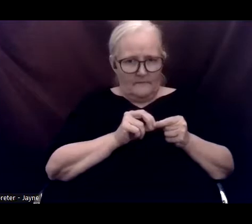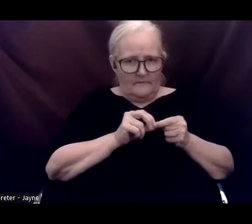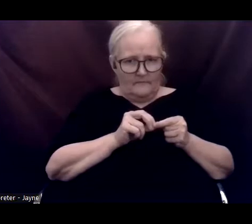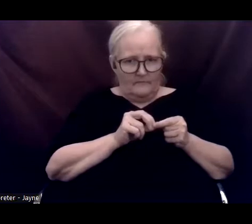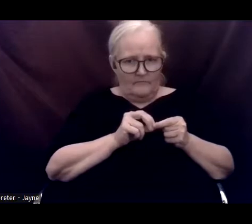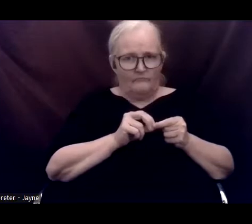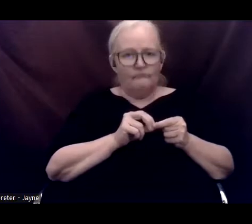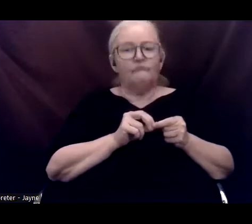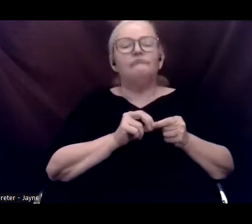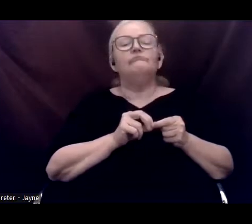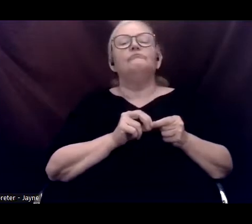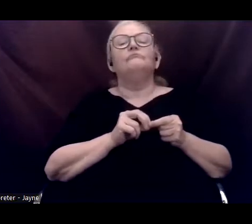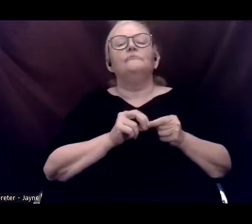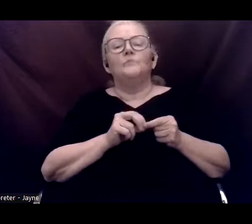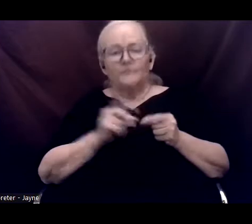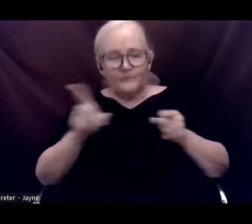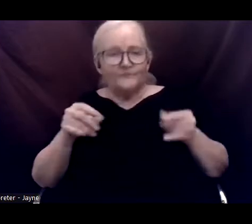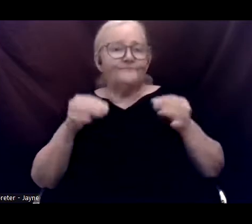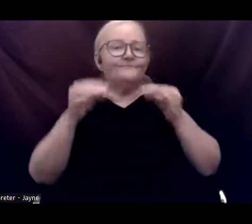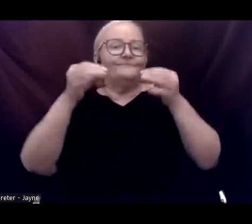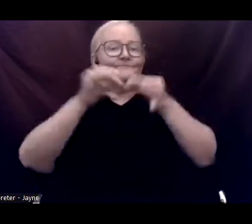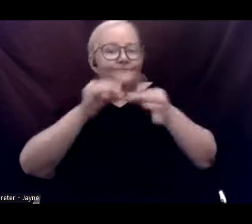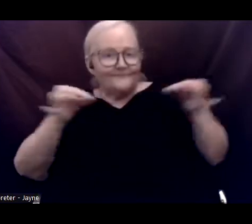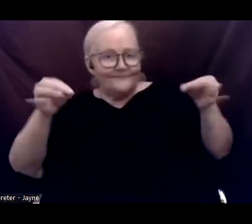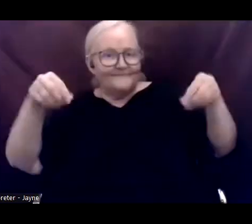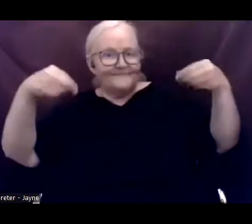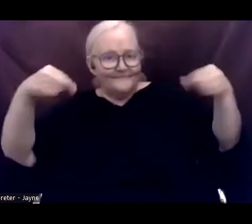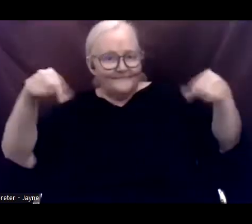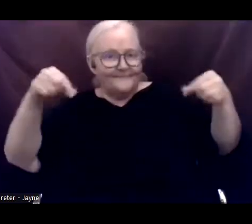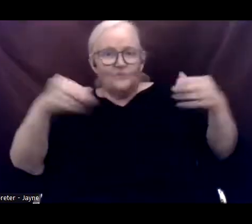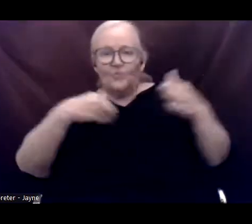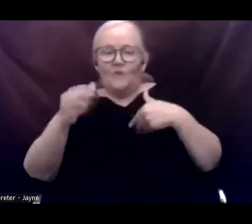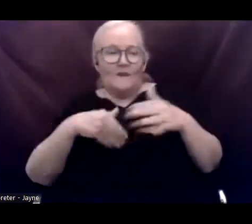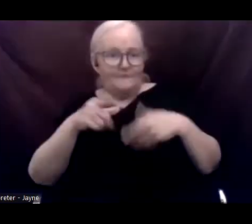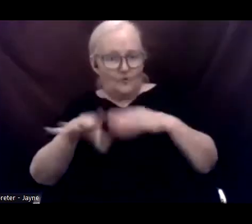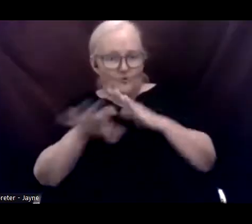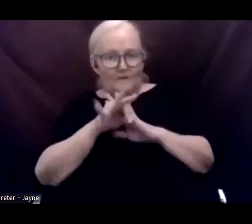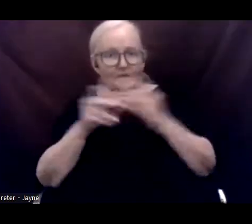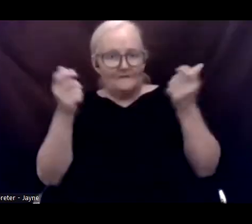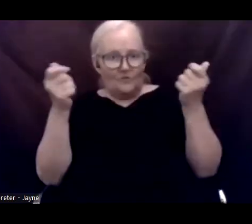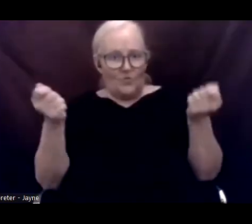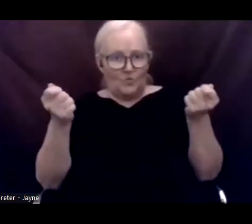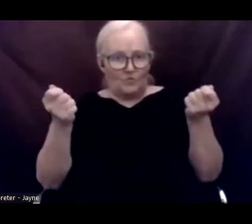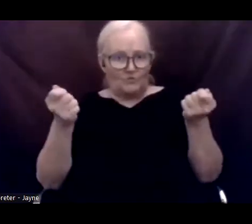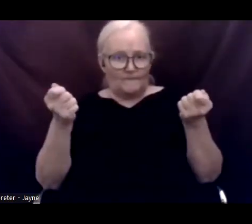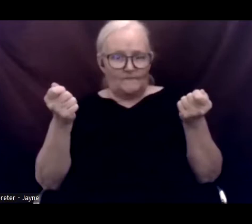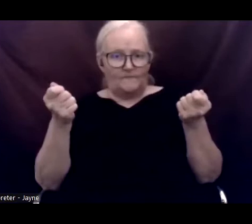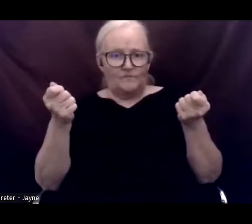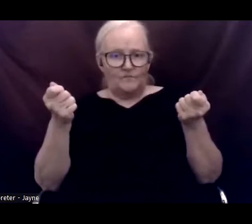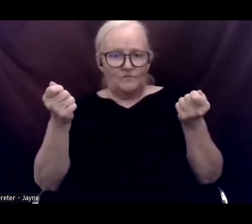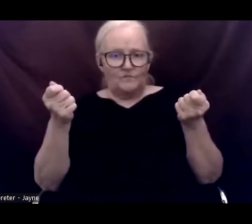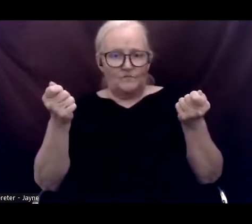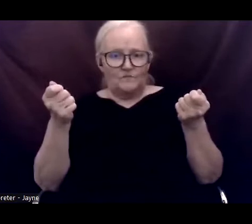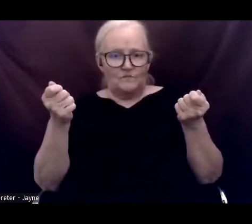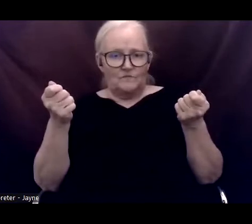Now take the ring, yarn or string or ribbon you have chosen in your hands, keeping what you